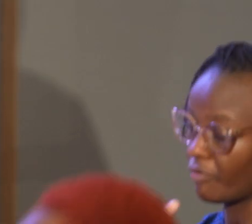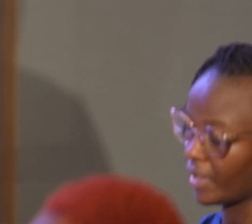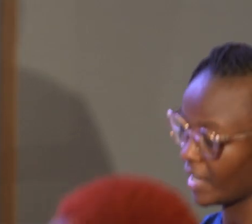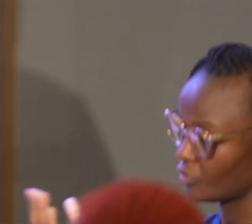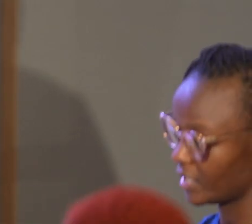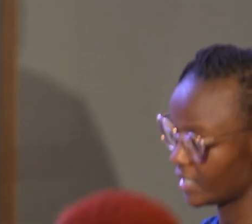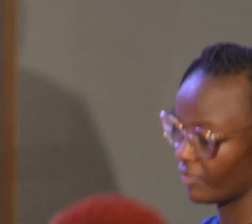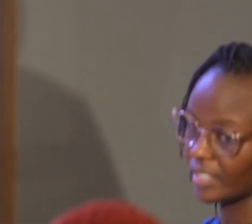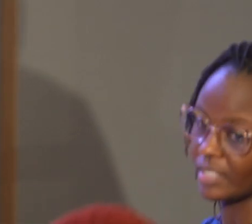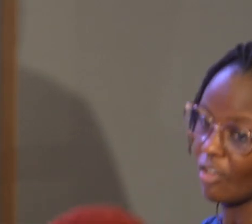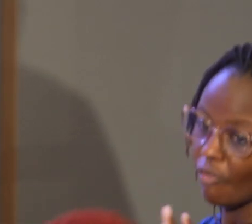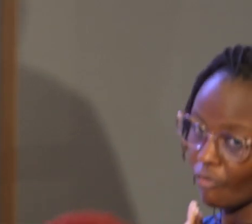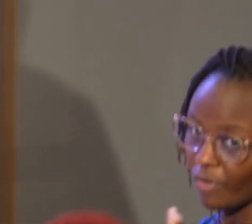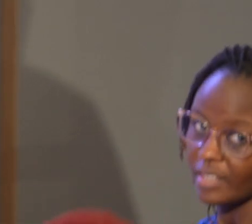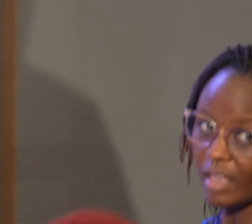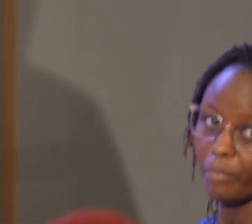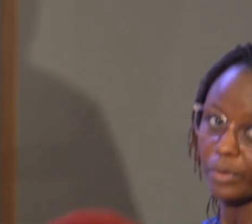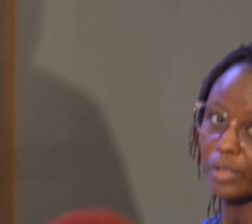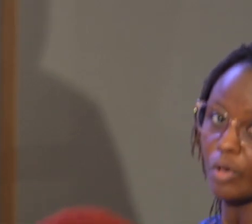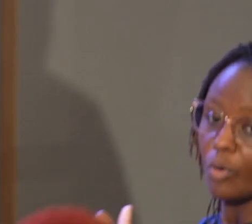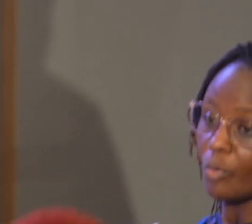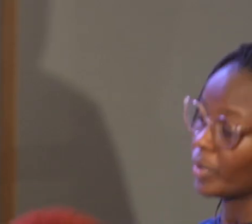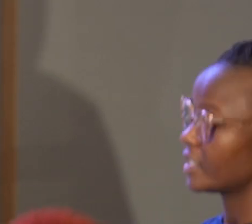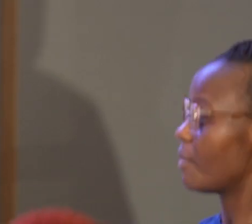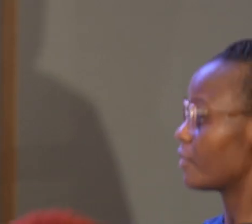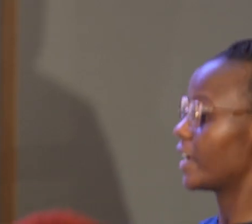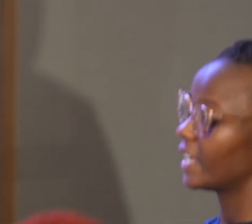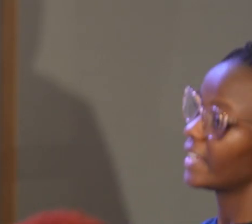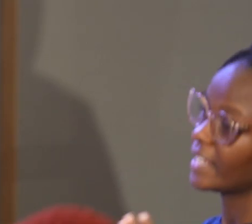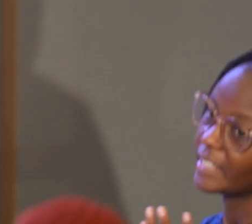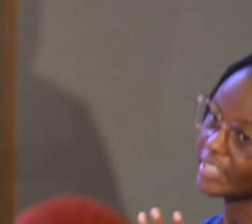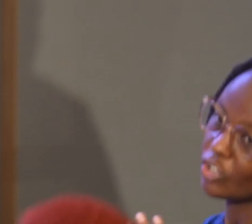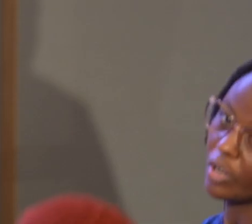services, including those which are provided on the digital platform.